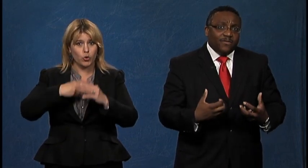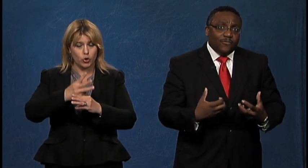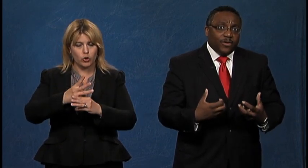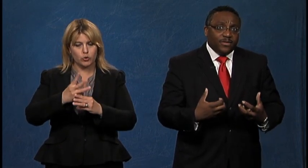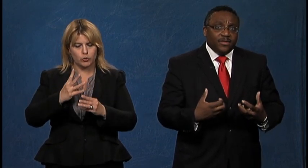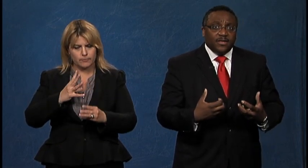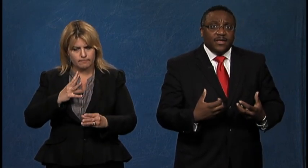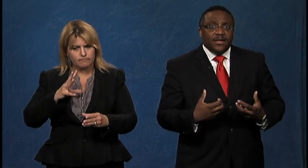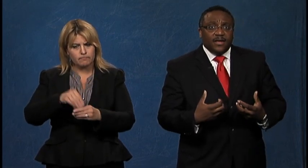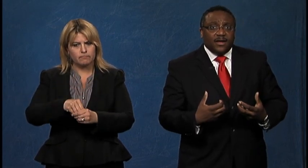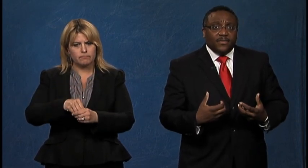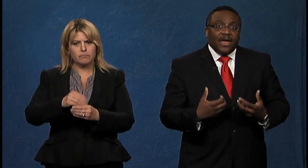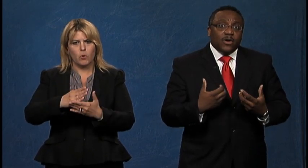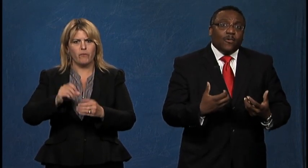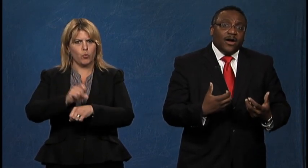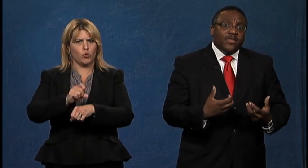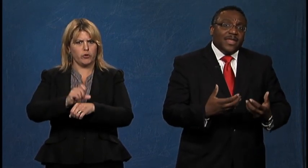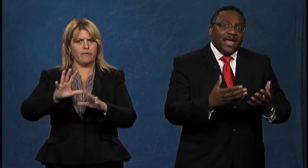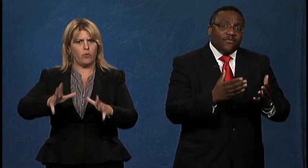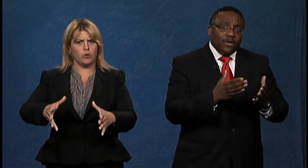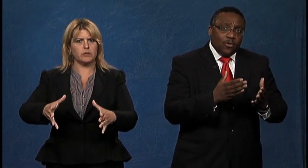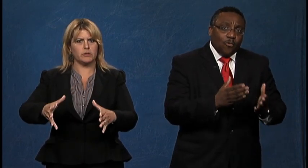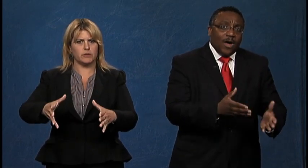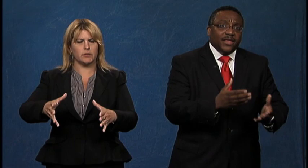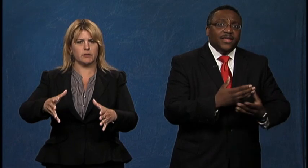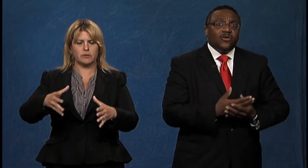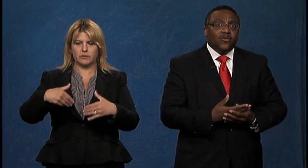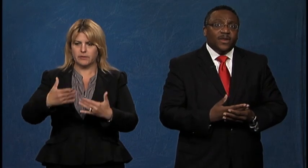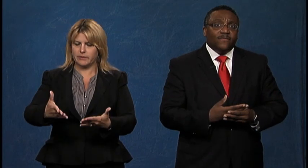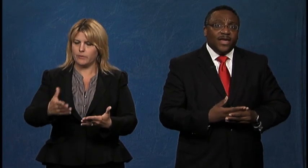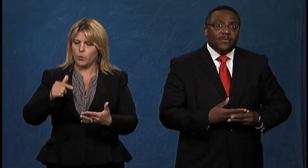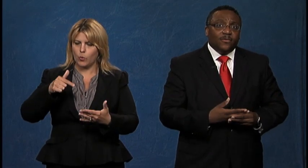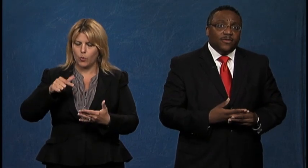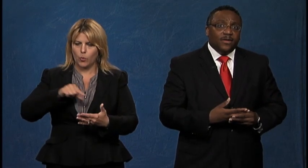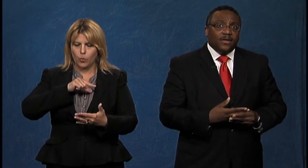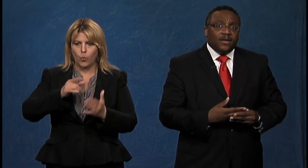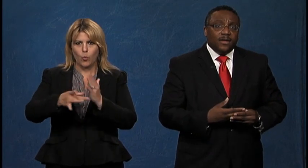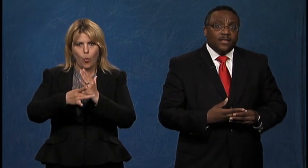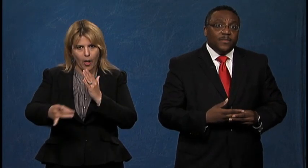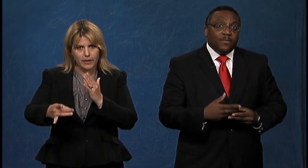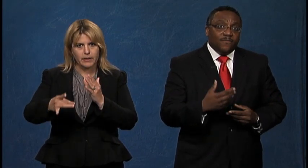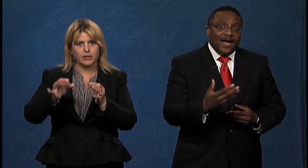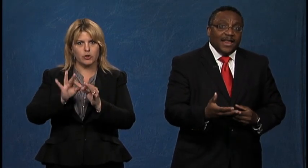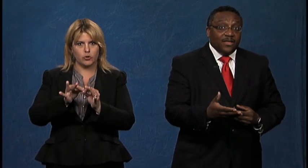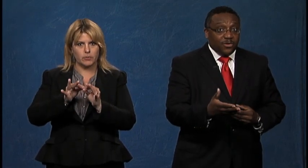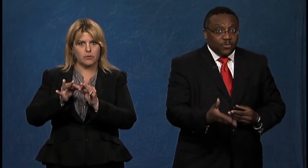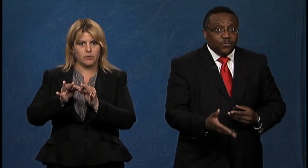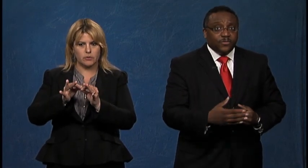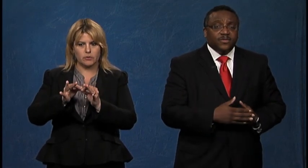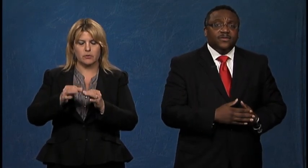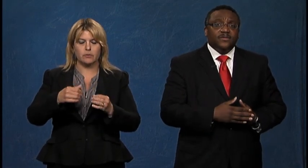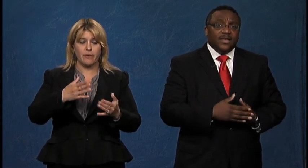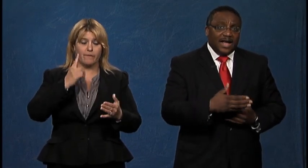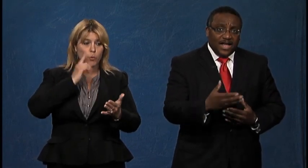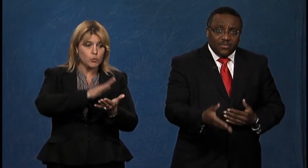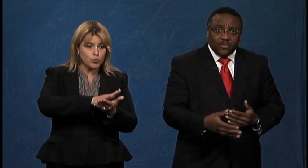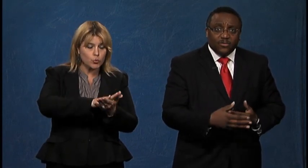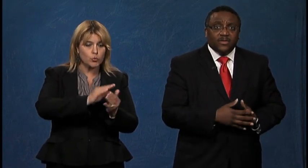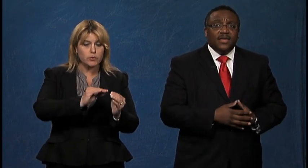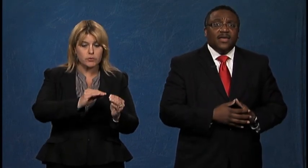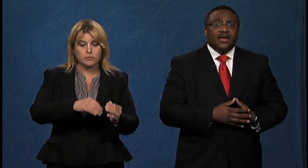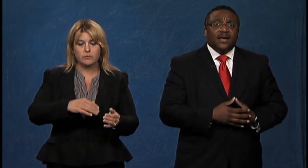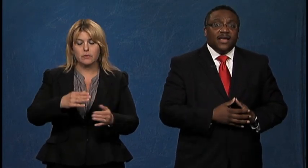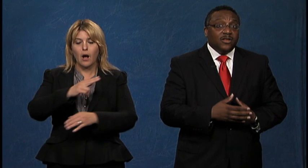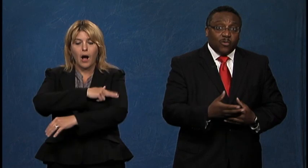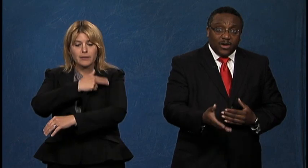in the workforce. That requires them to have quality interpreting available to be provided in schools, in